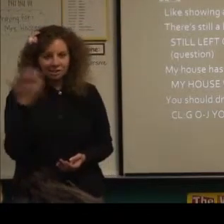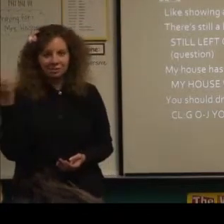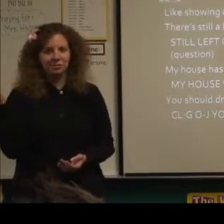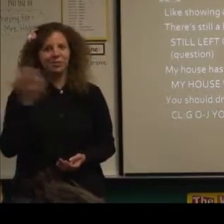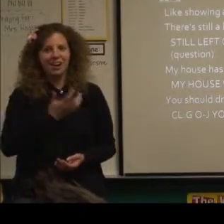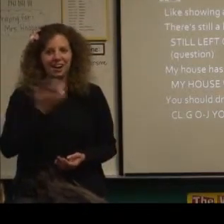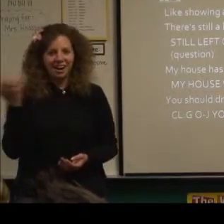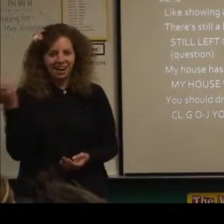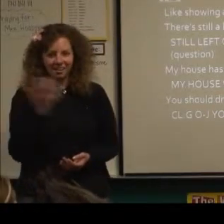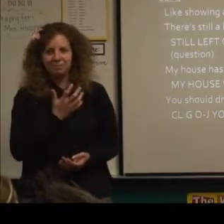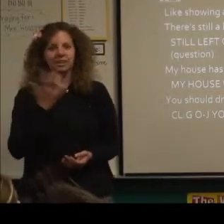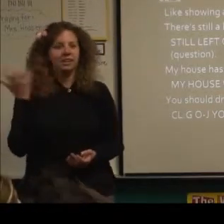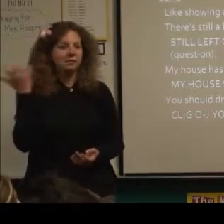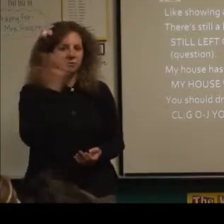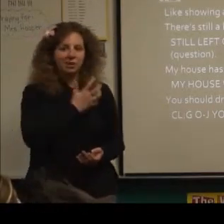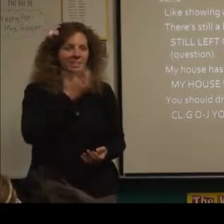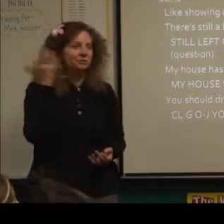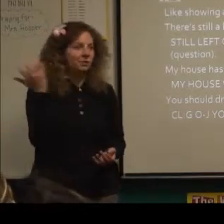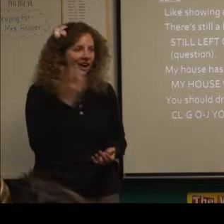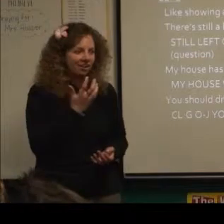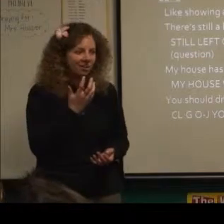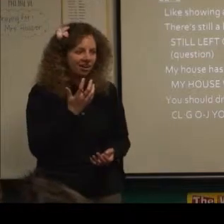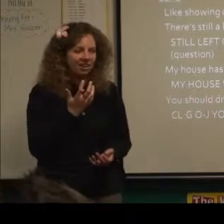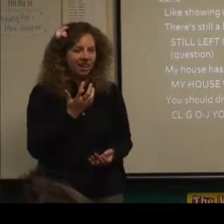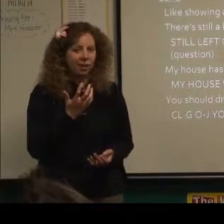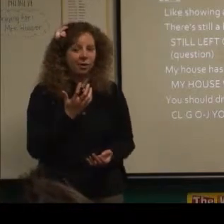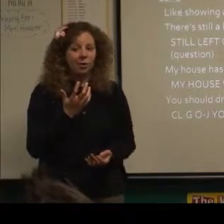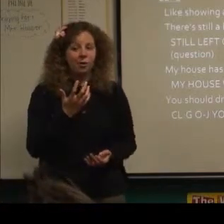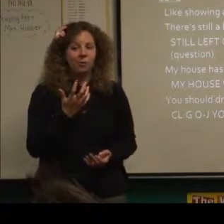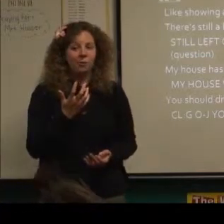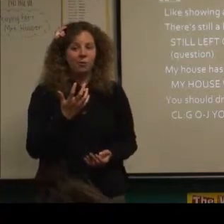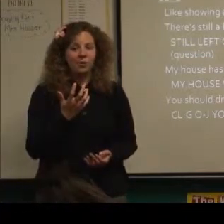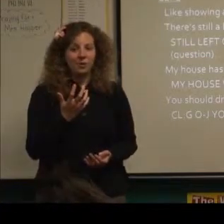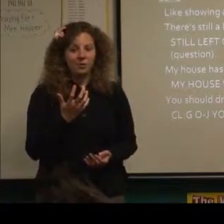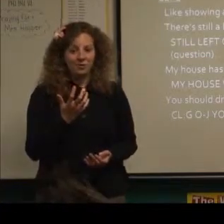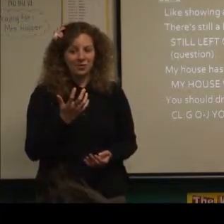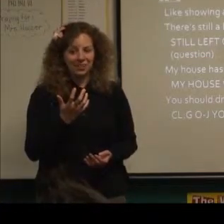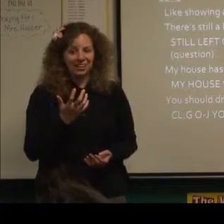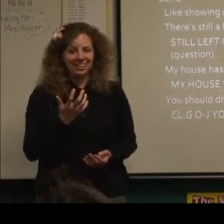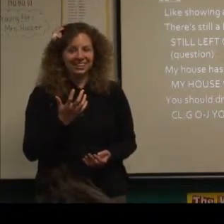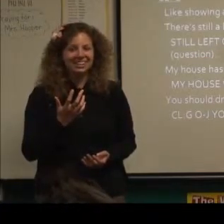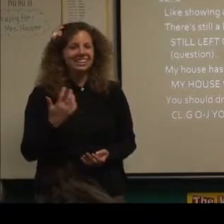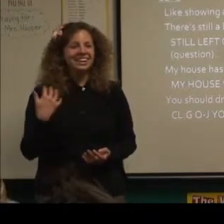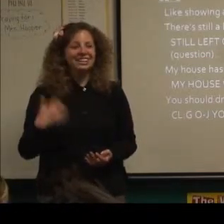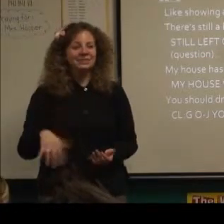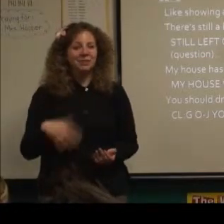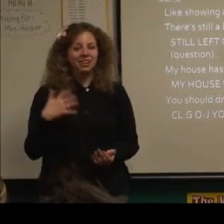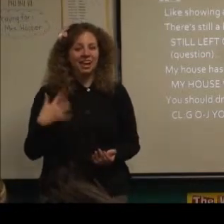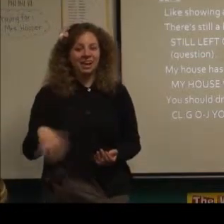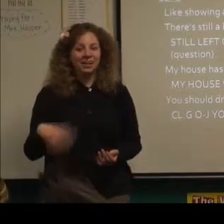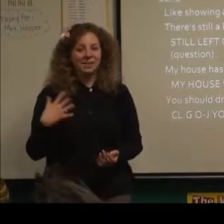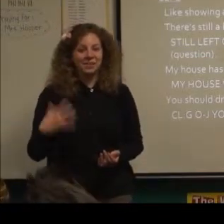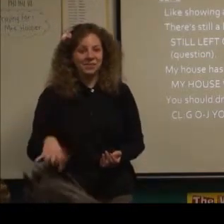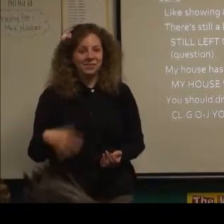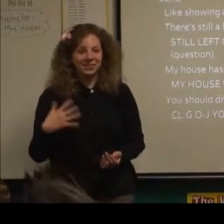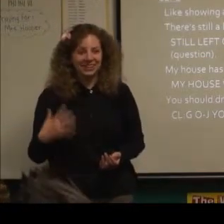awesome, wow, I'm impressed, wow, not like, oh. That's more like,